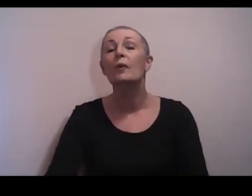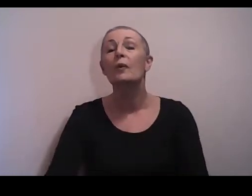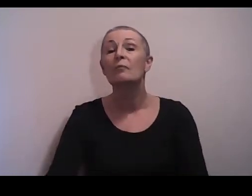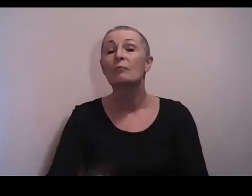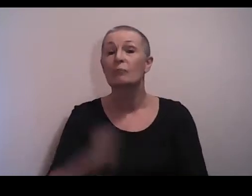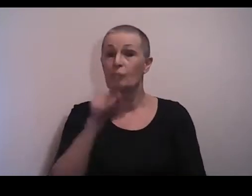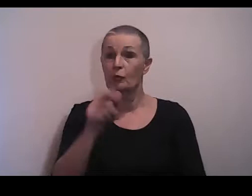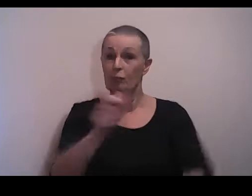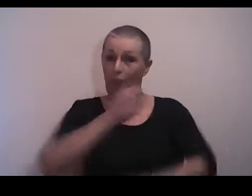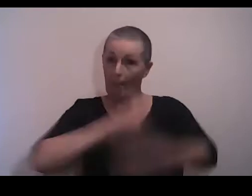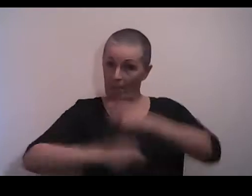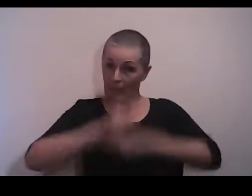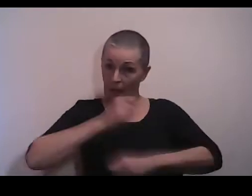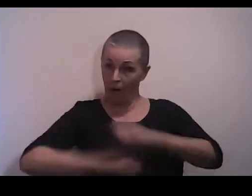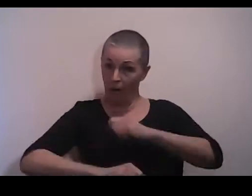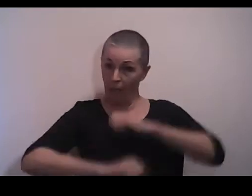become too.